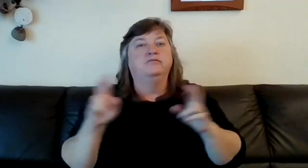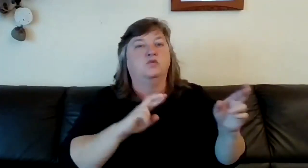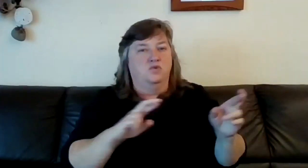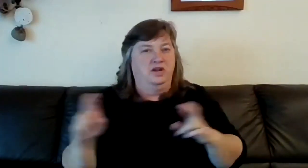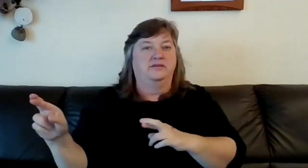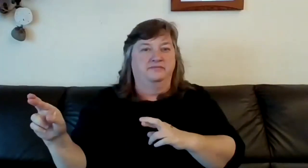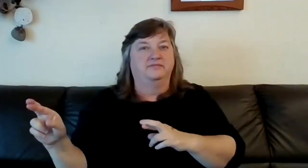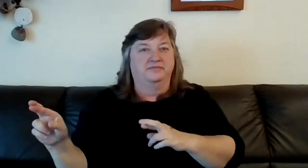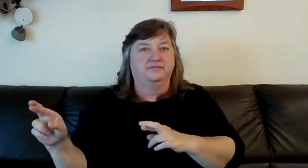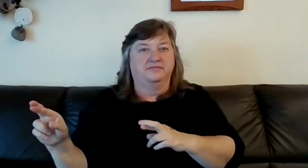Ready.